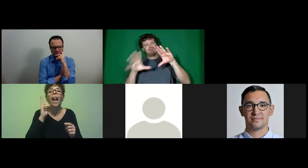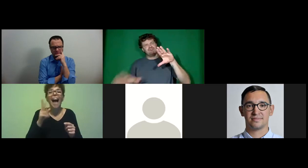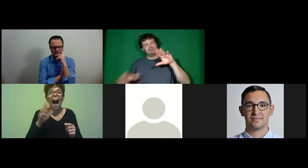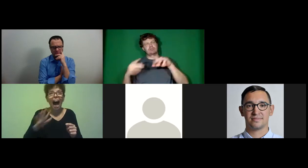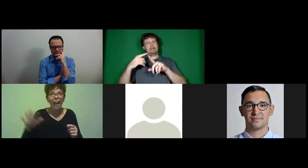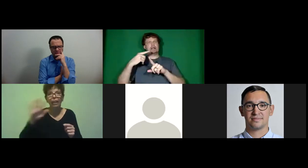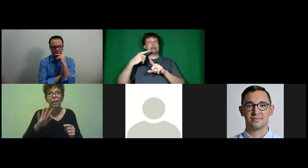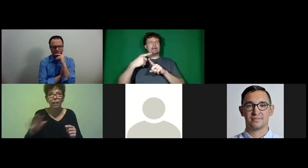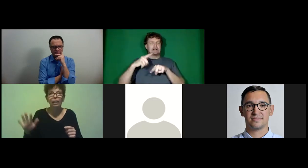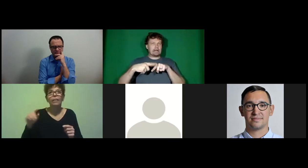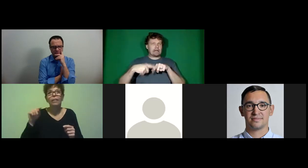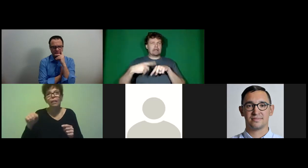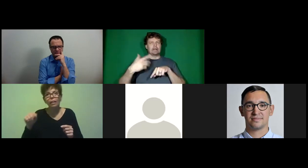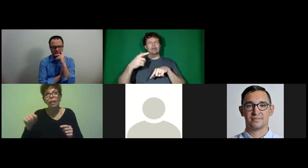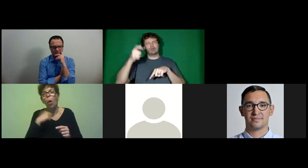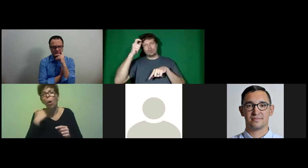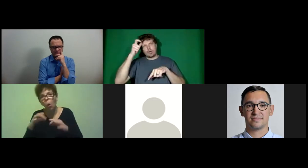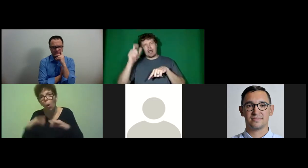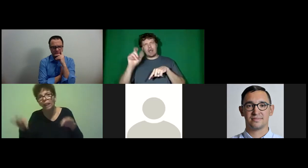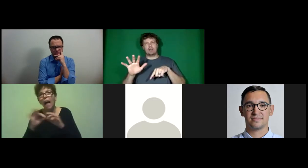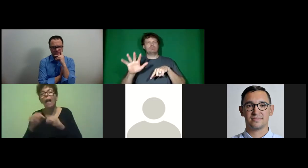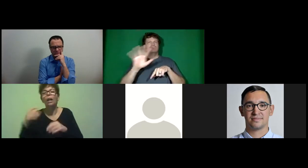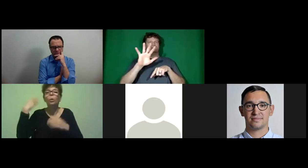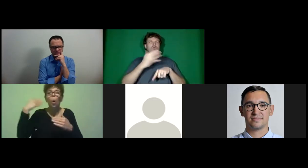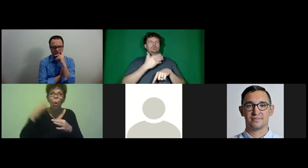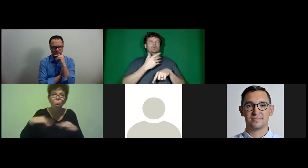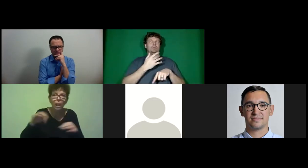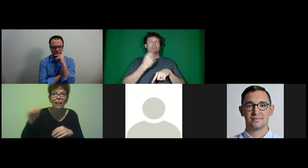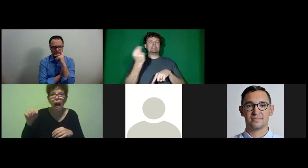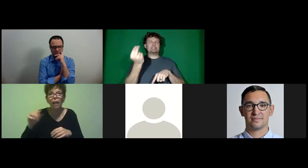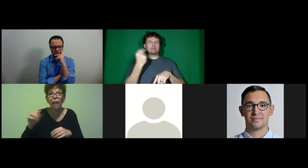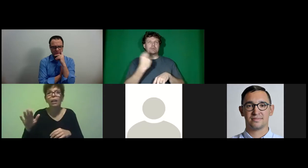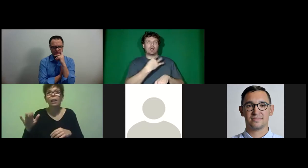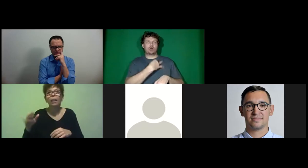There was one coach in the Balkans, in Greece, in Turkey,